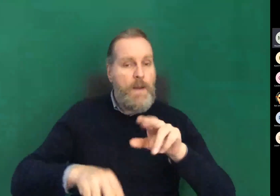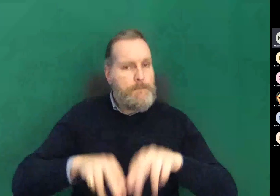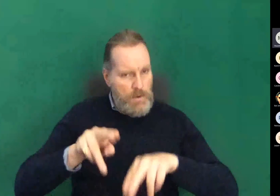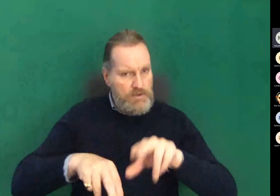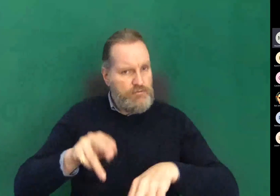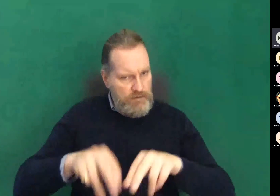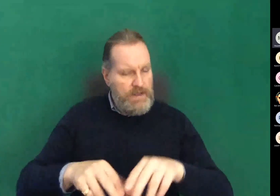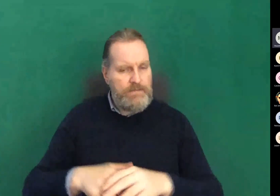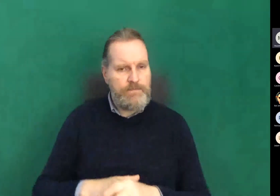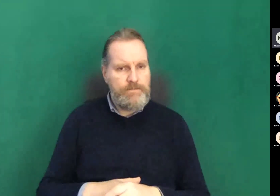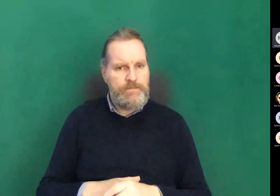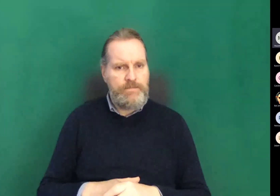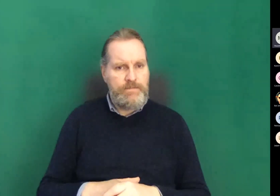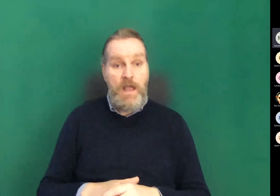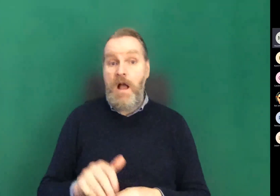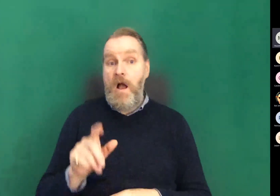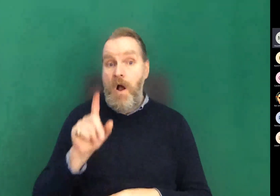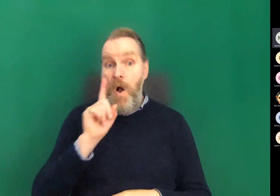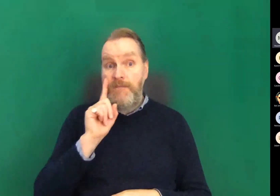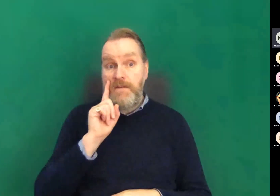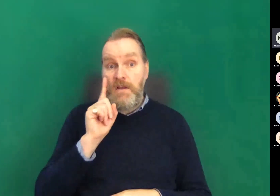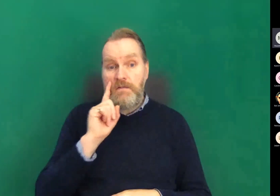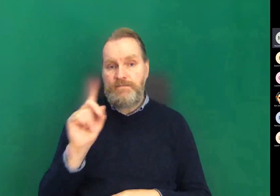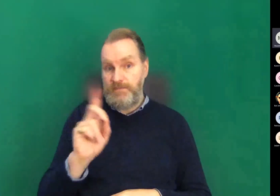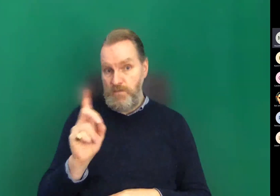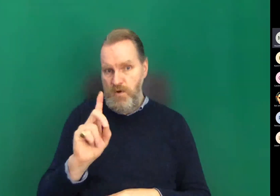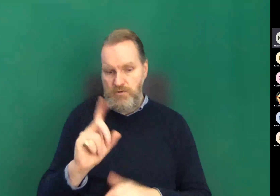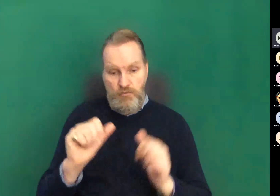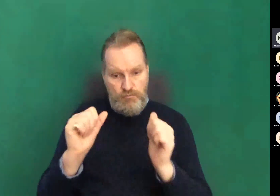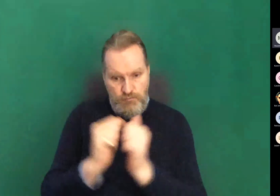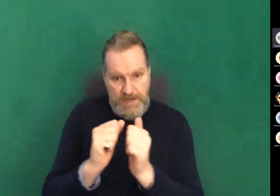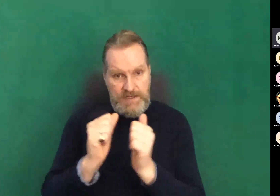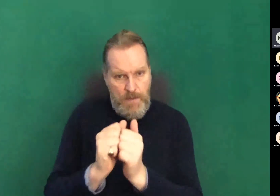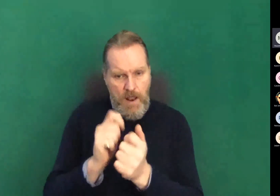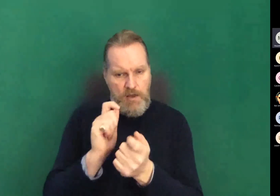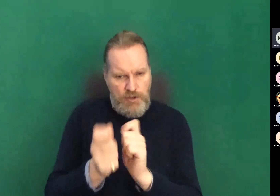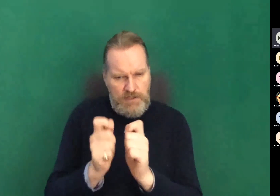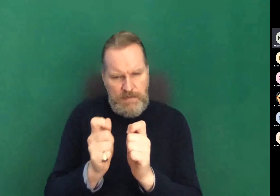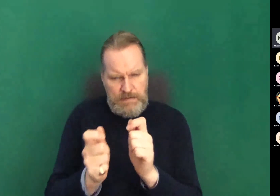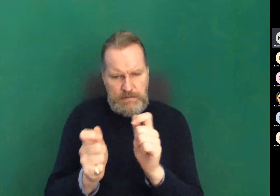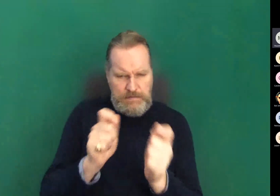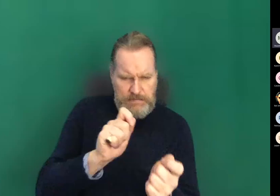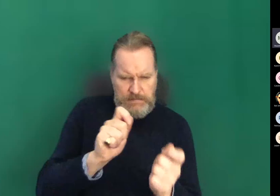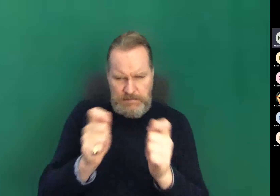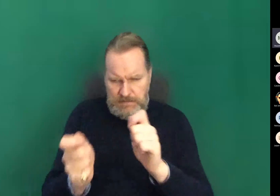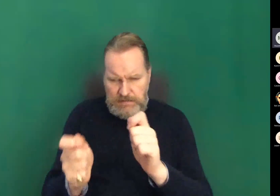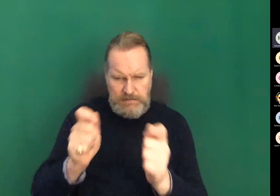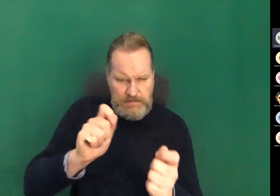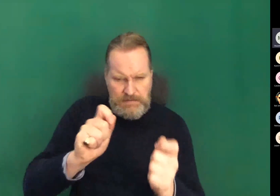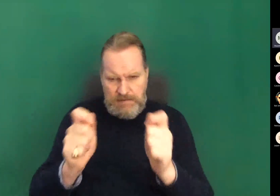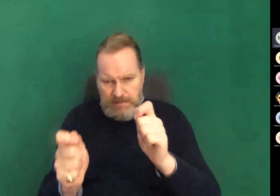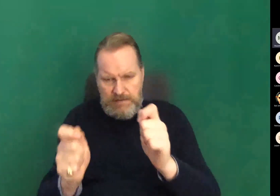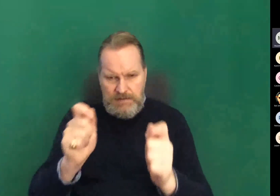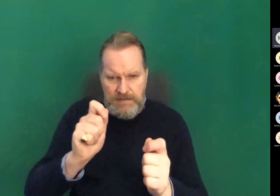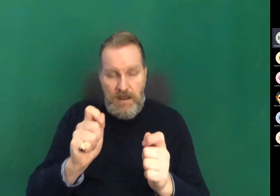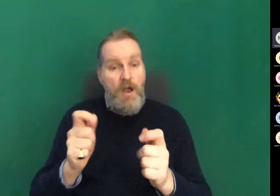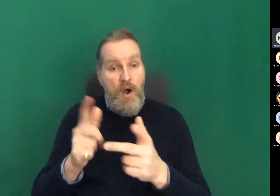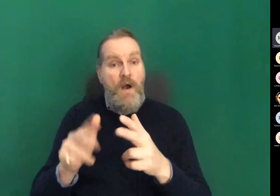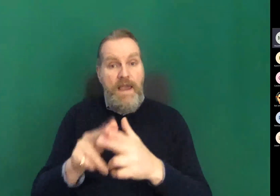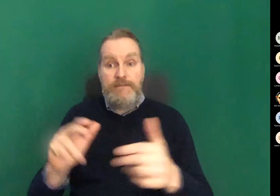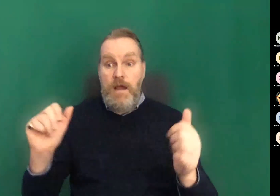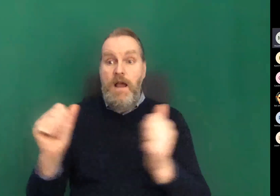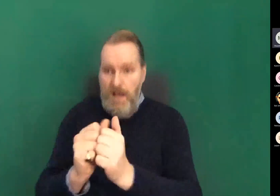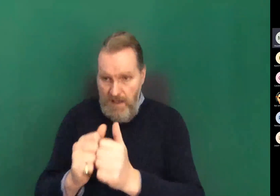Often, you'll find that these reasonable adjustments do require tweaking or a fresh look if they have not resolved the